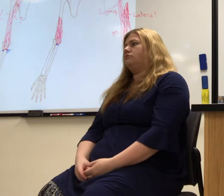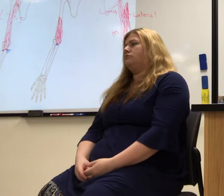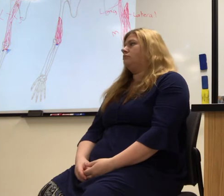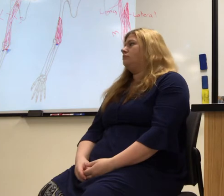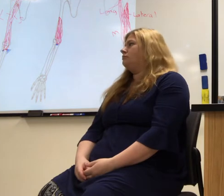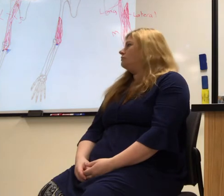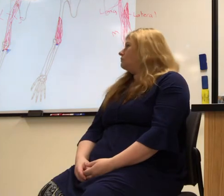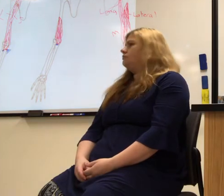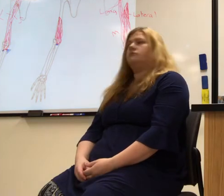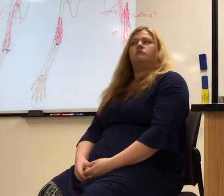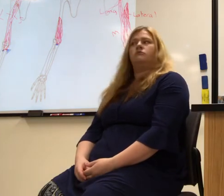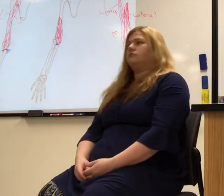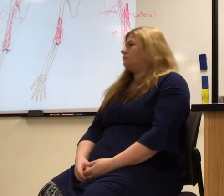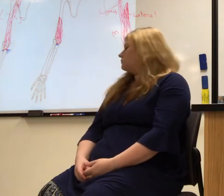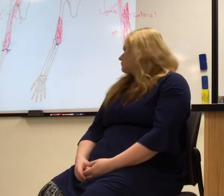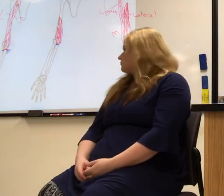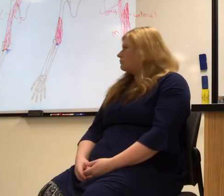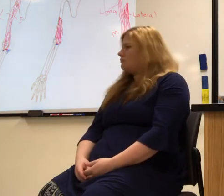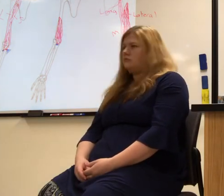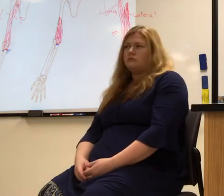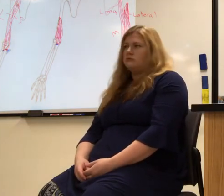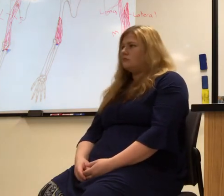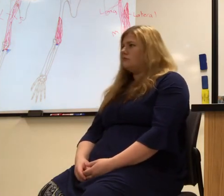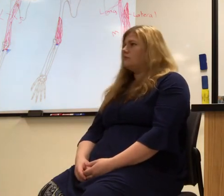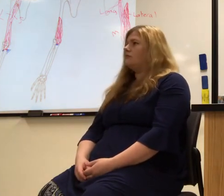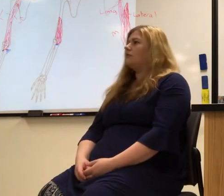Which can extend